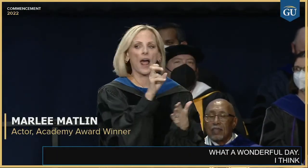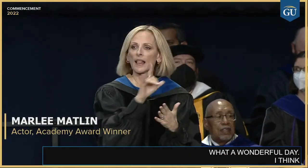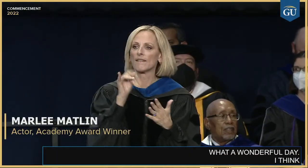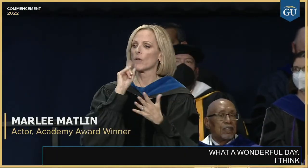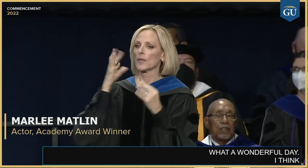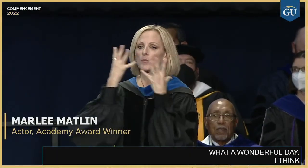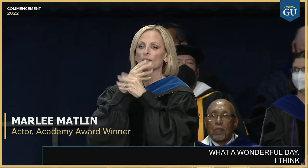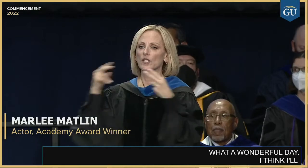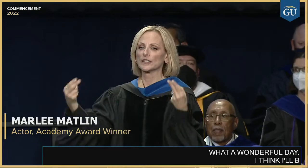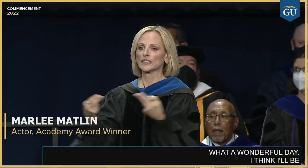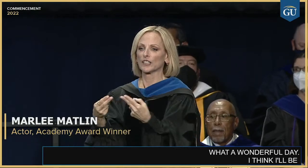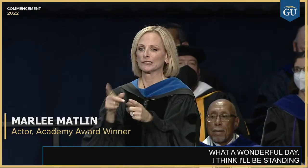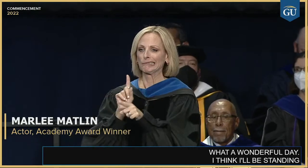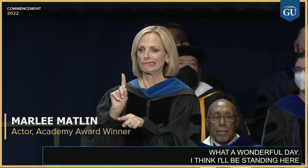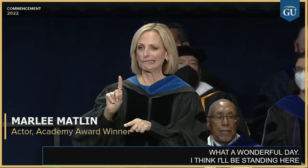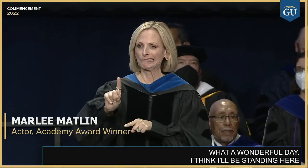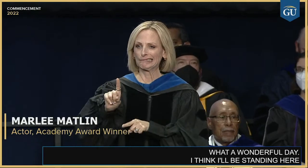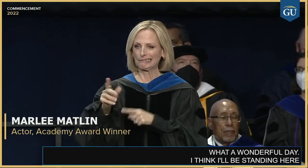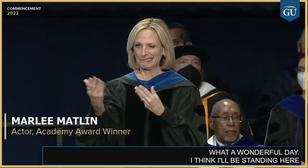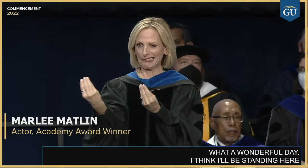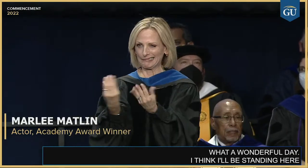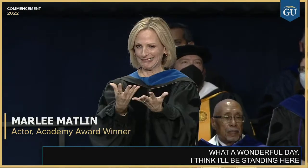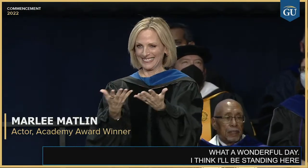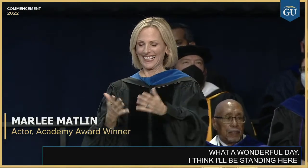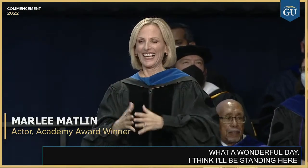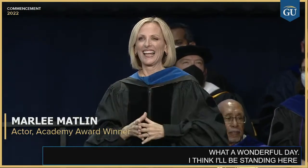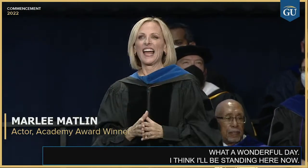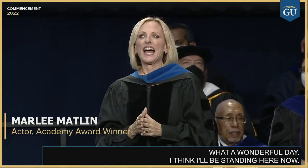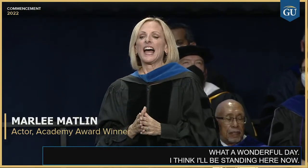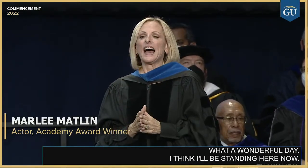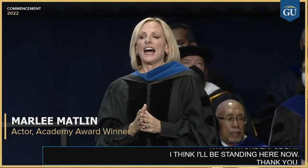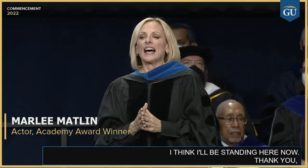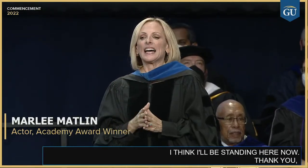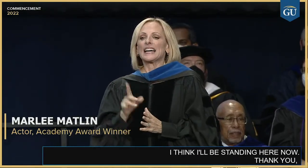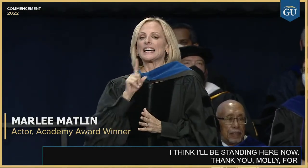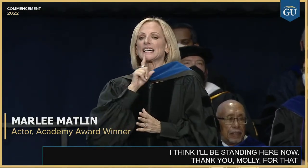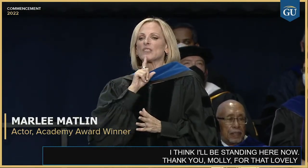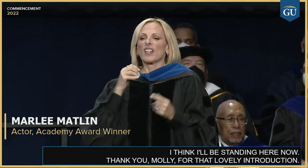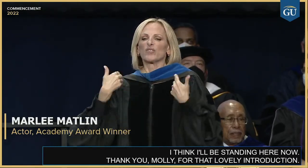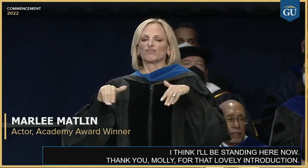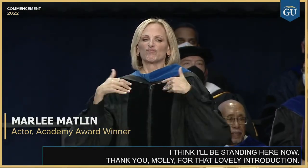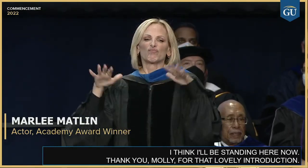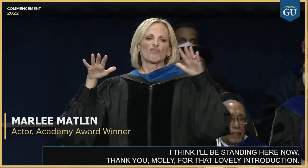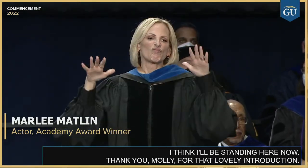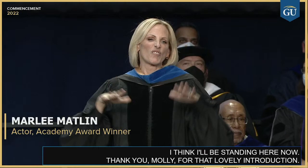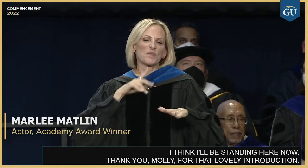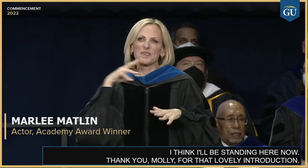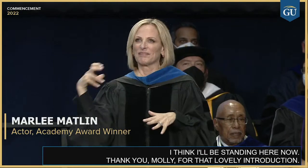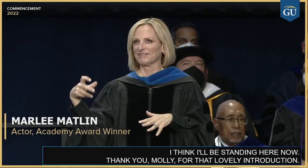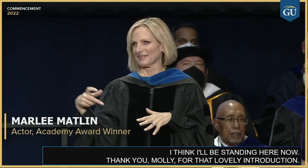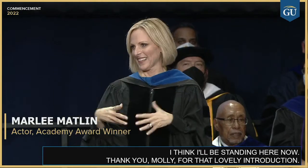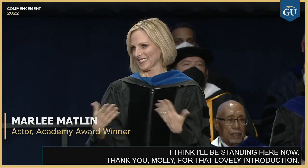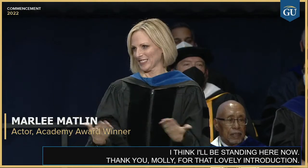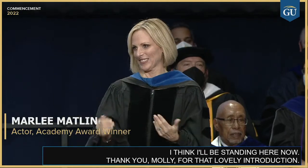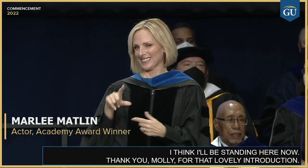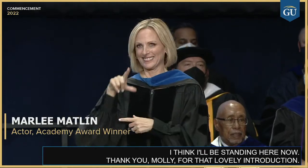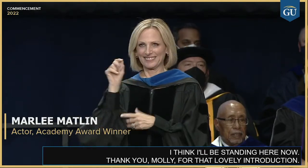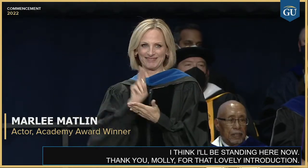Thank you, Molly, for that lovely introduction. It's great. It's great to be back here